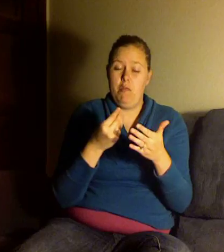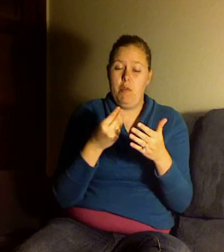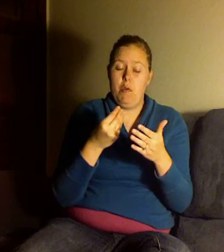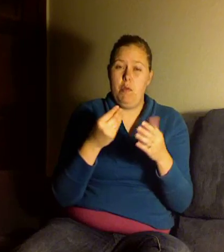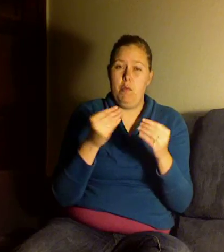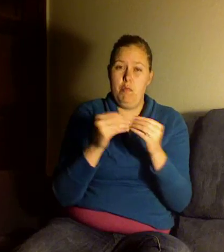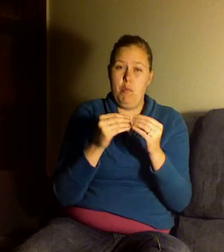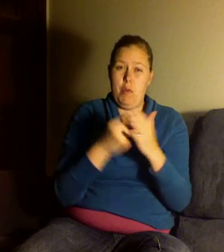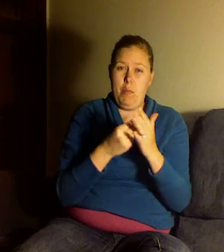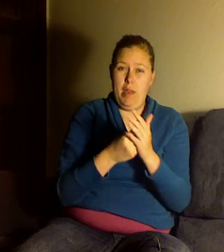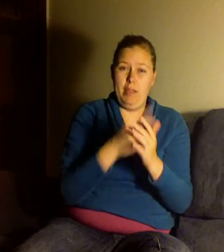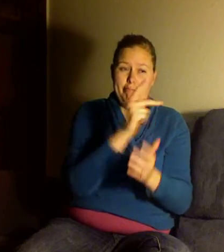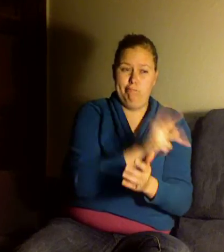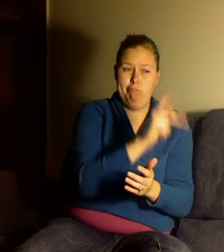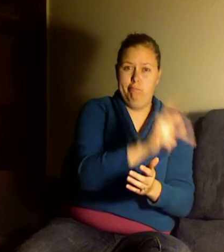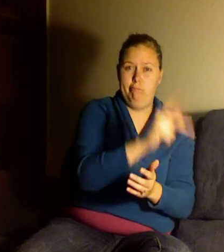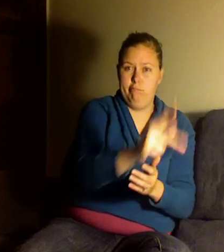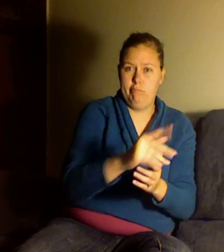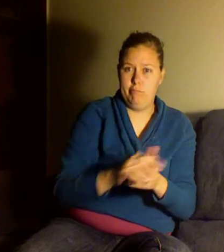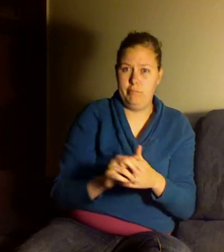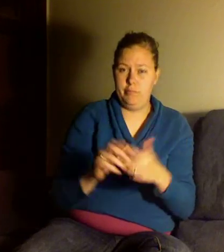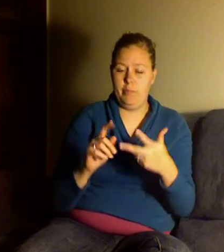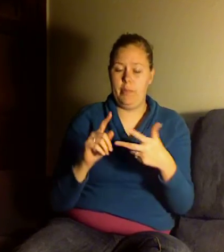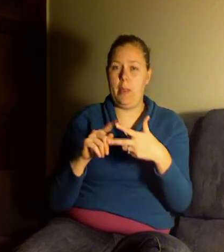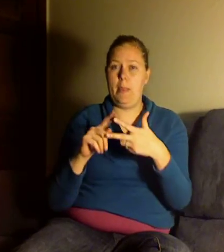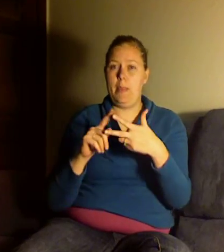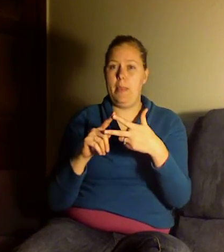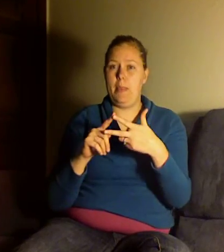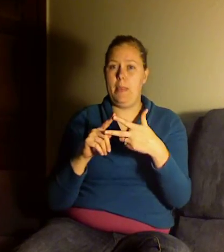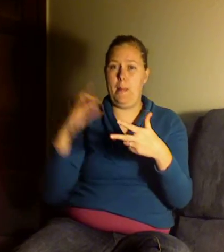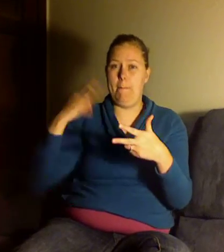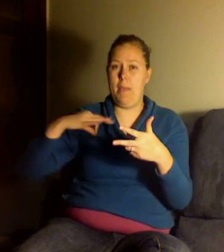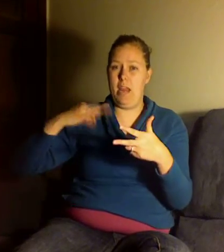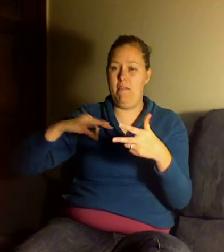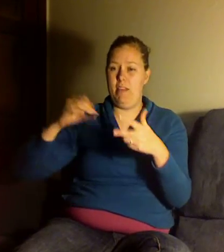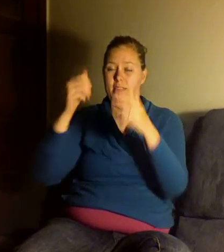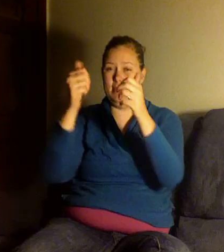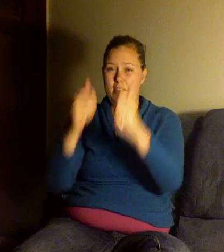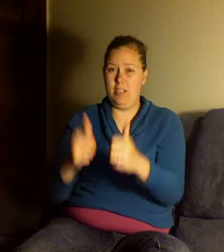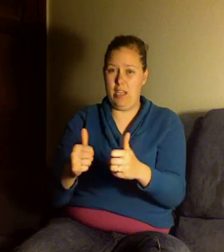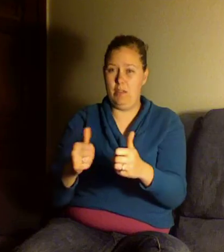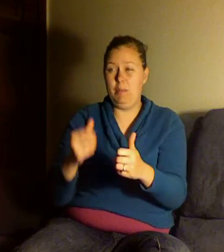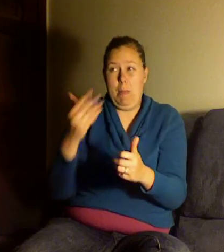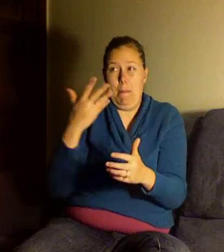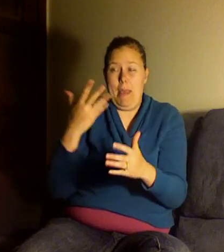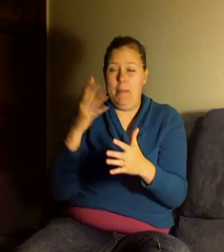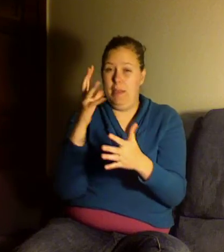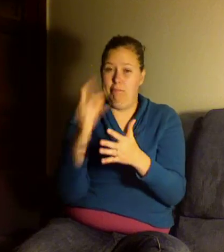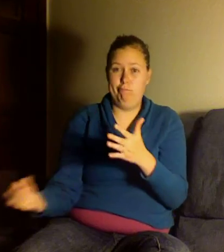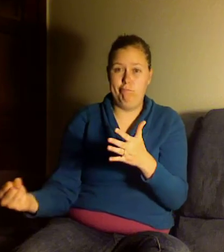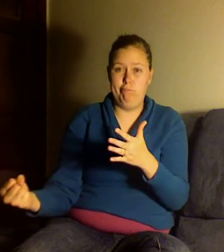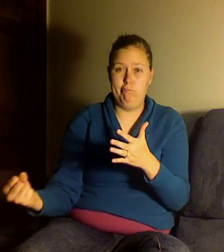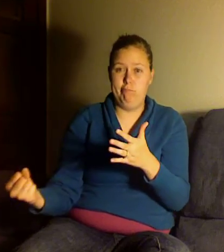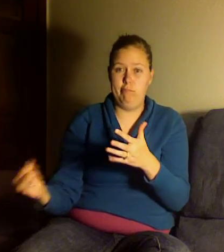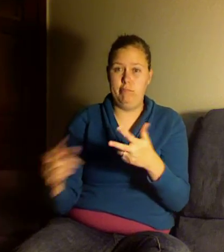number two is the benefits go down or even possibly disappear. The benefits go down. And eventuality